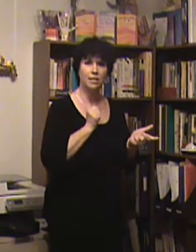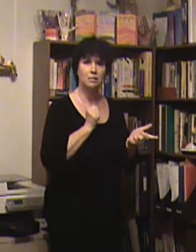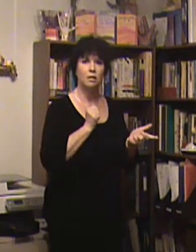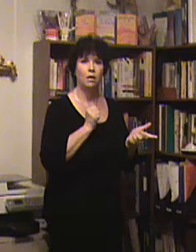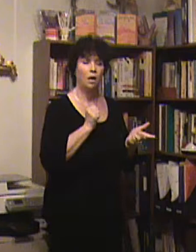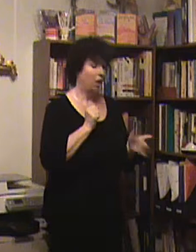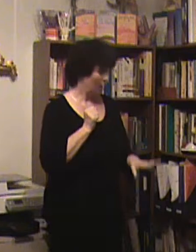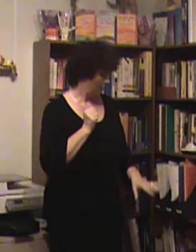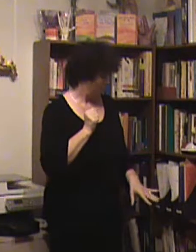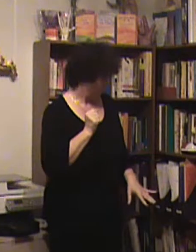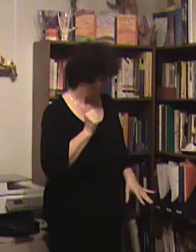deafness